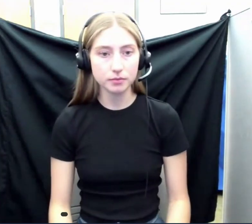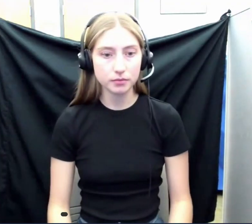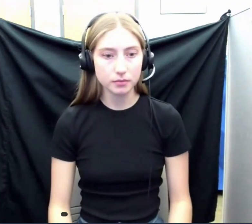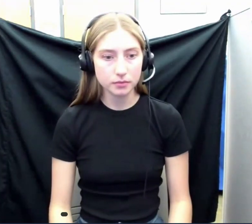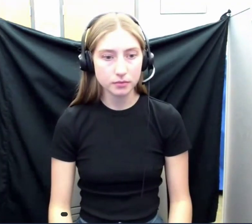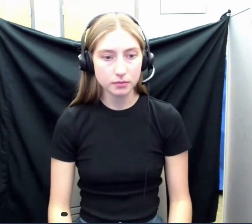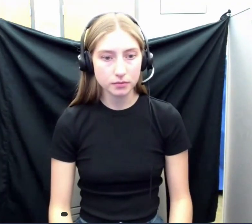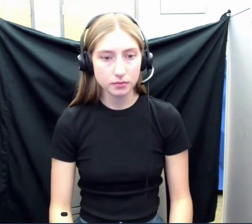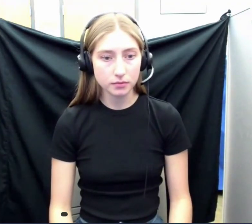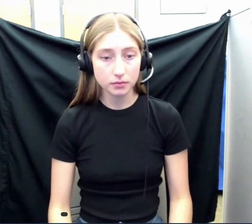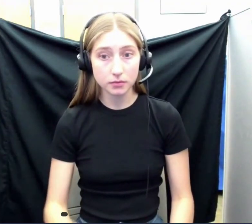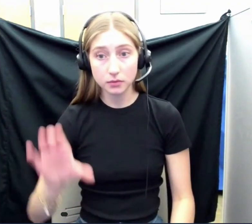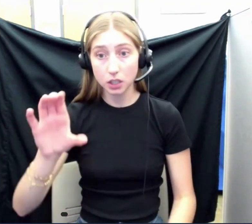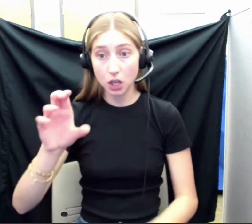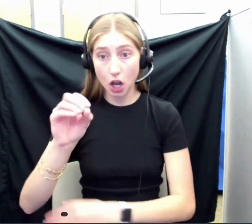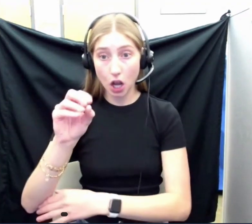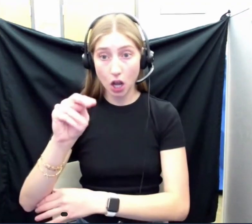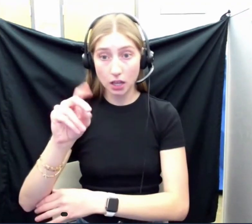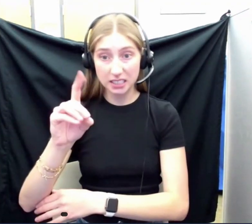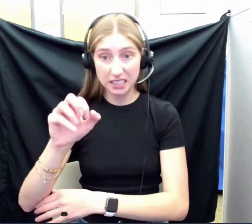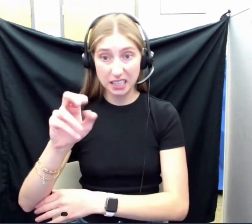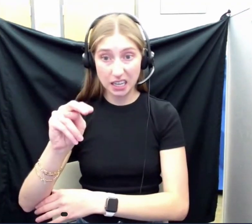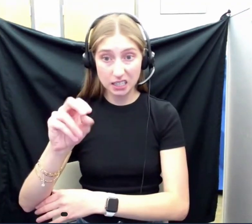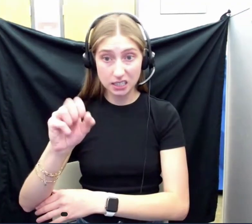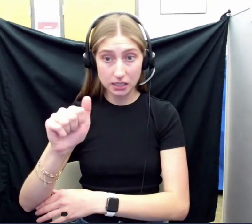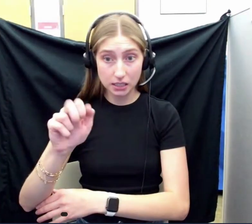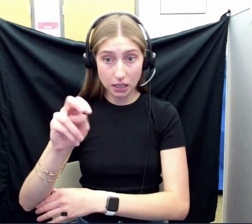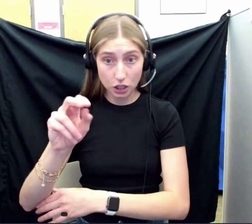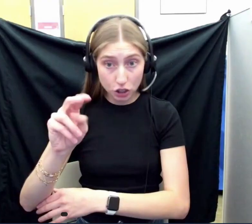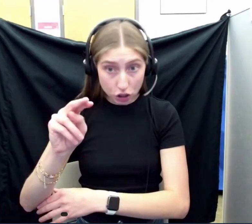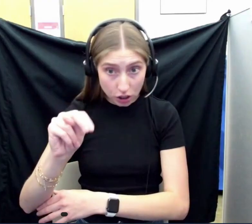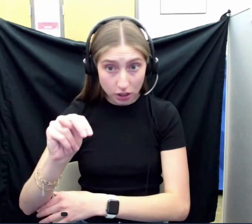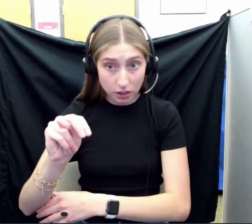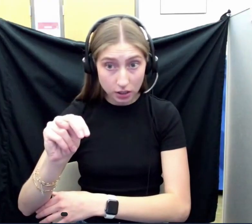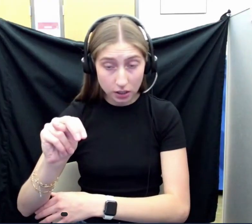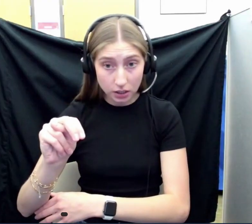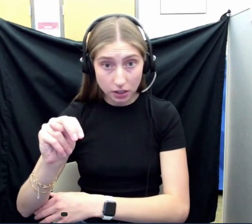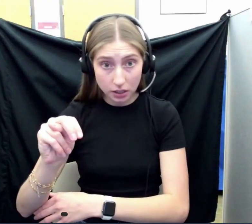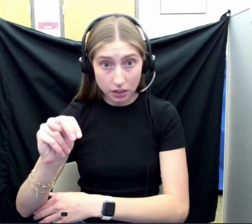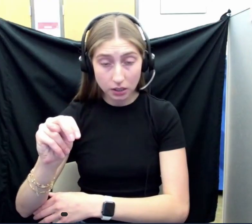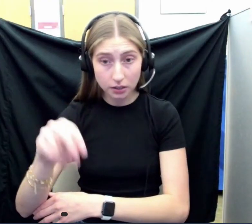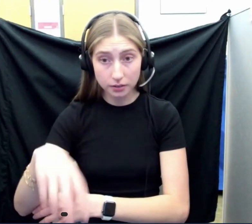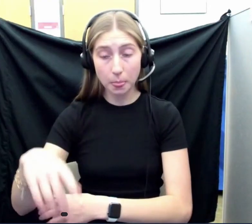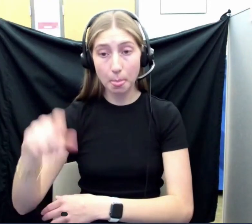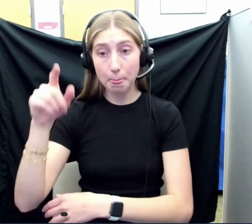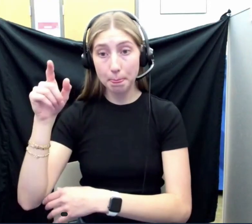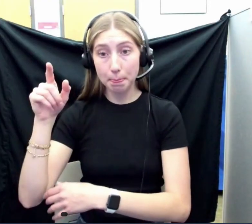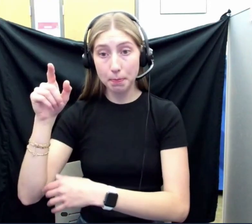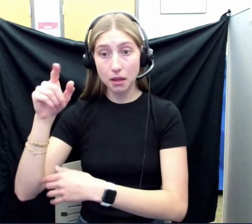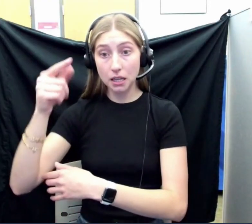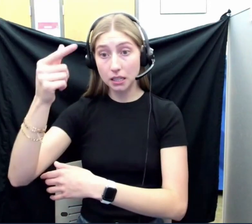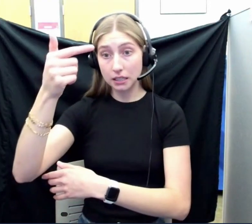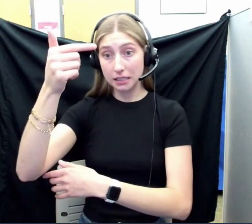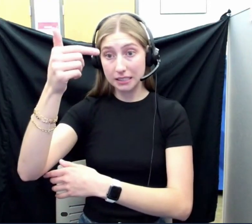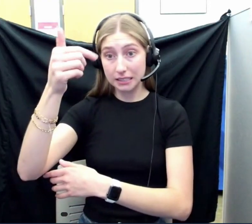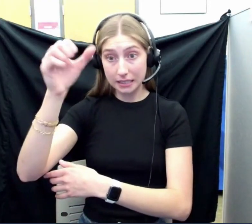Condensation, process in which gaseous water, which happens to be water vapor, is changed into a liquid form, which would be regular